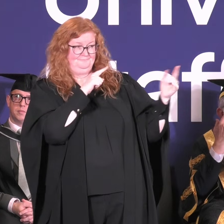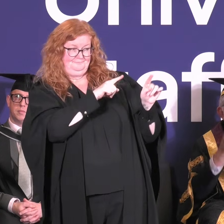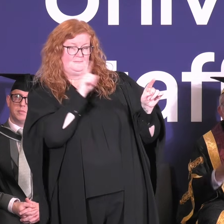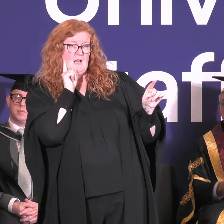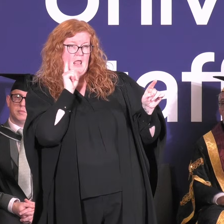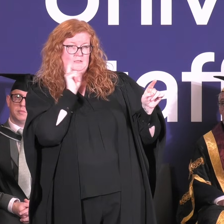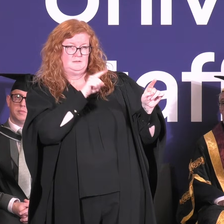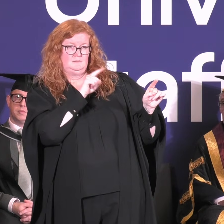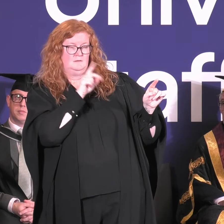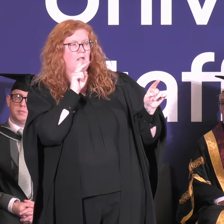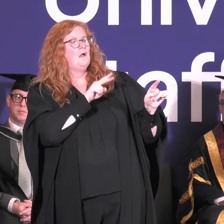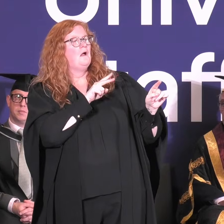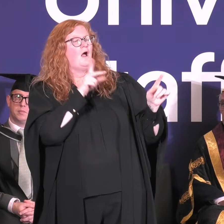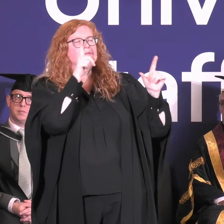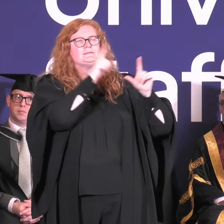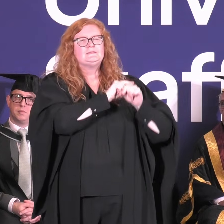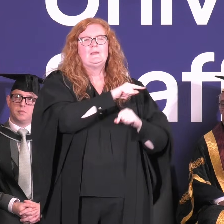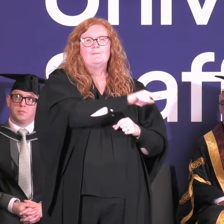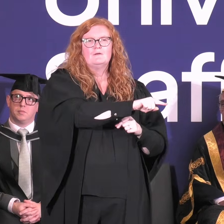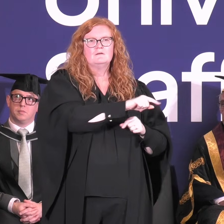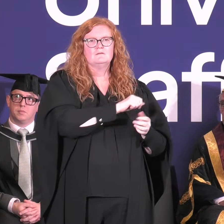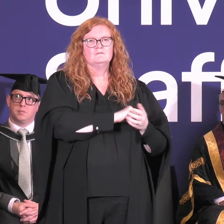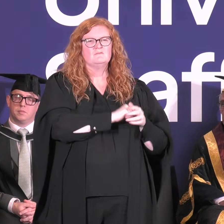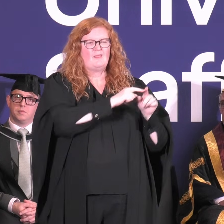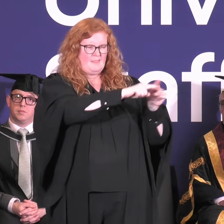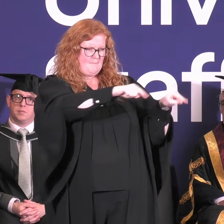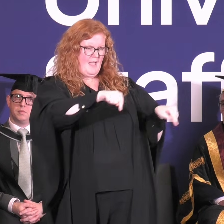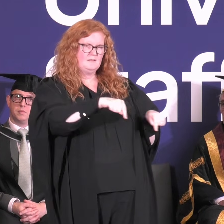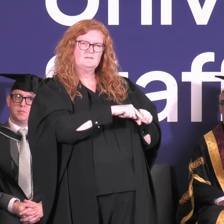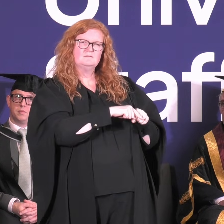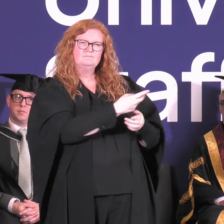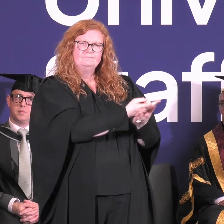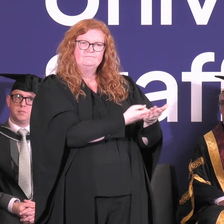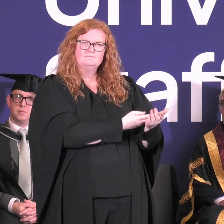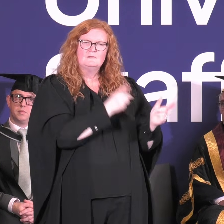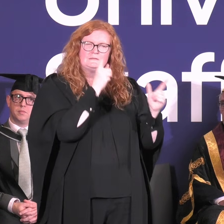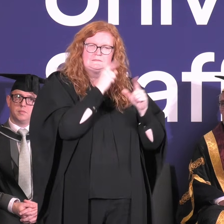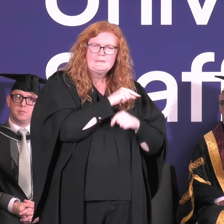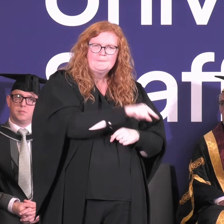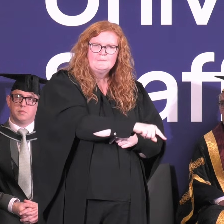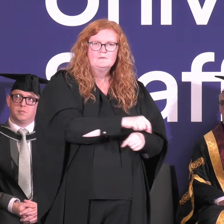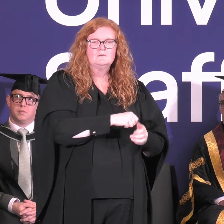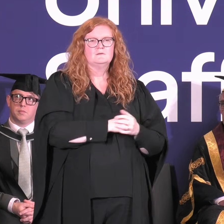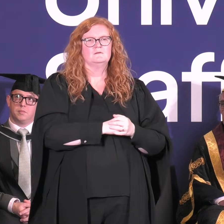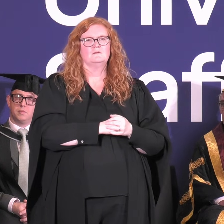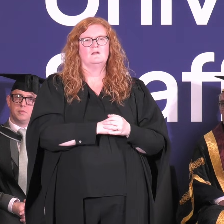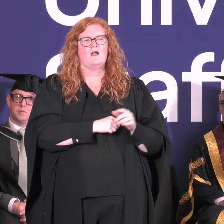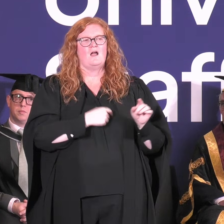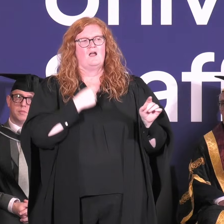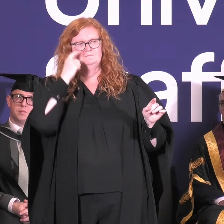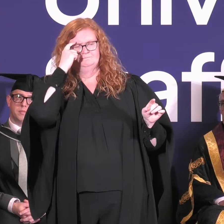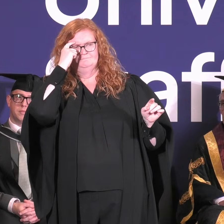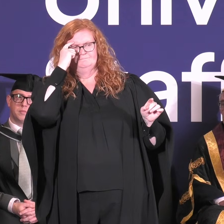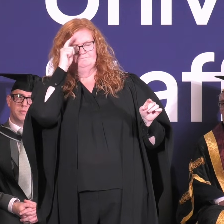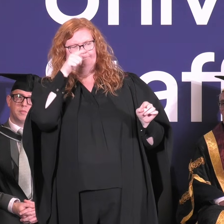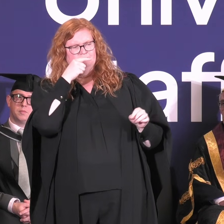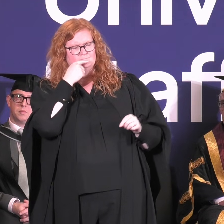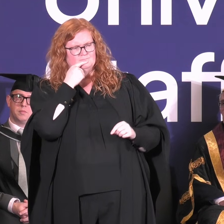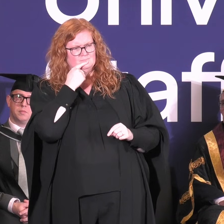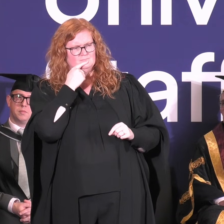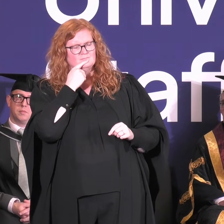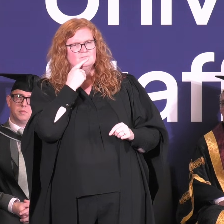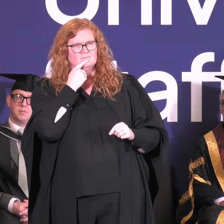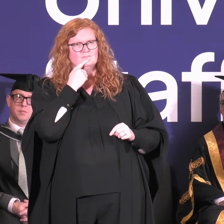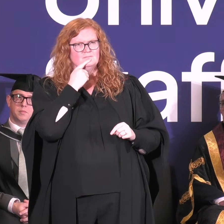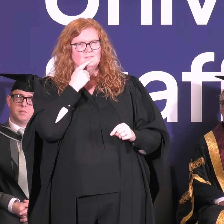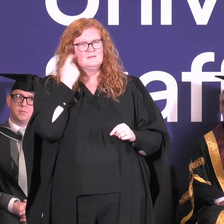asleep on the mat in the cells, and it suddenly struck me, she was there